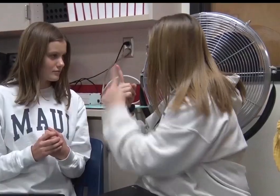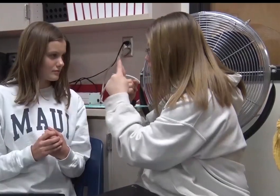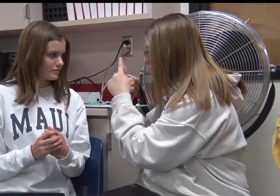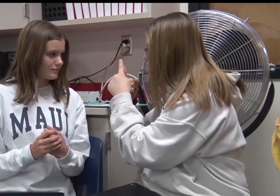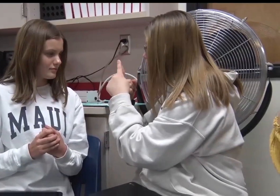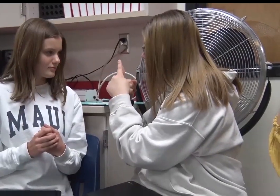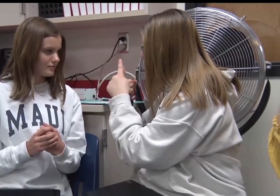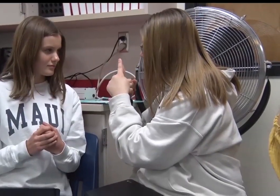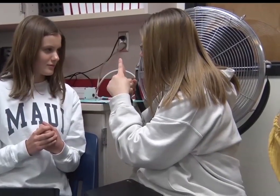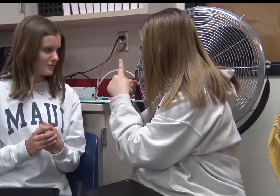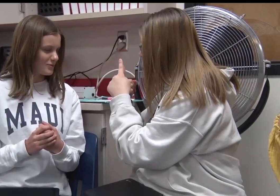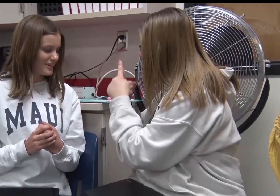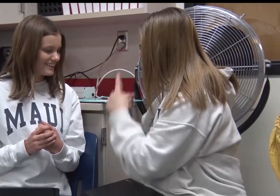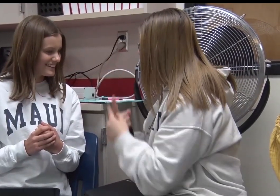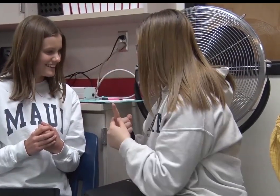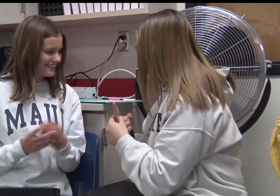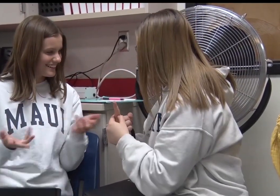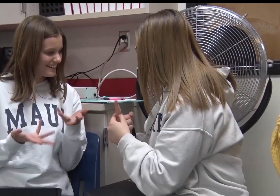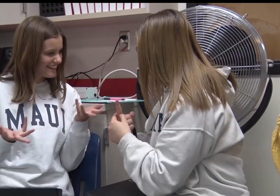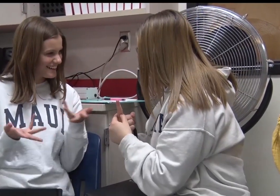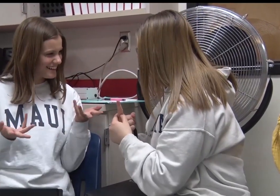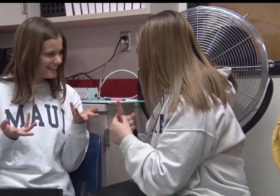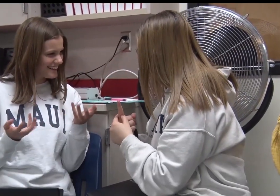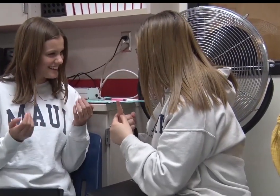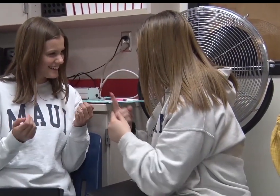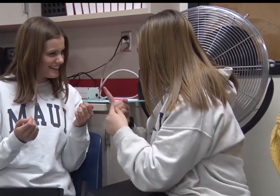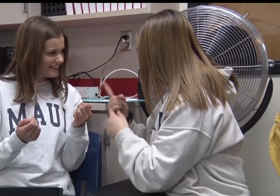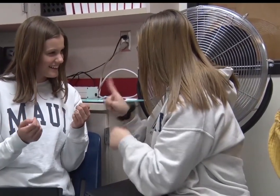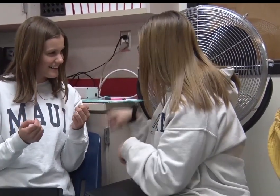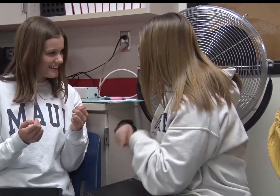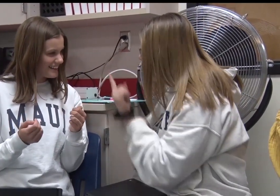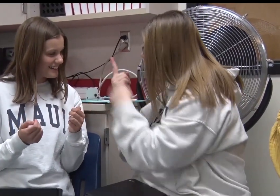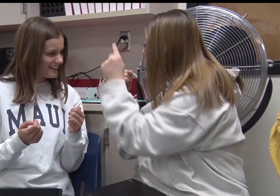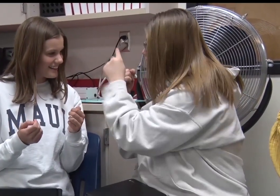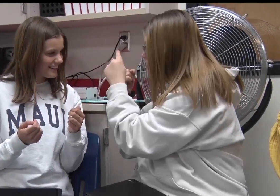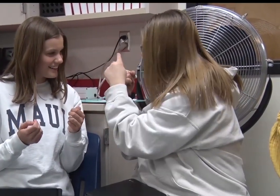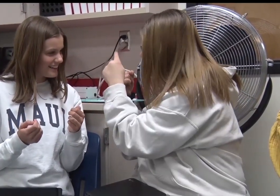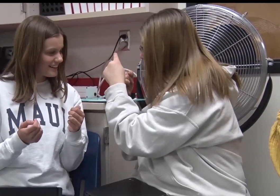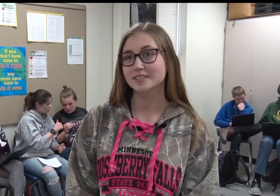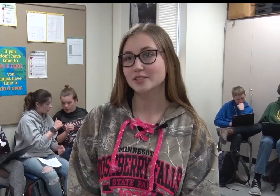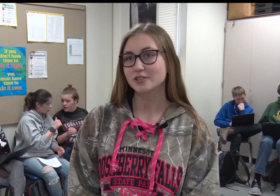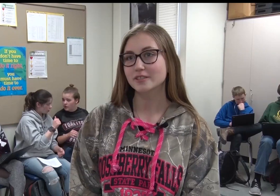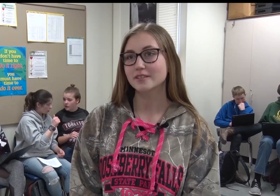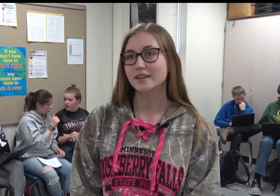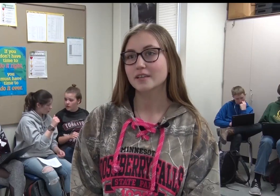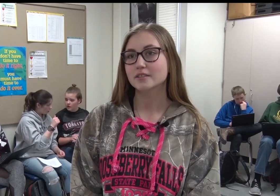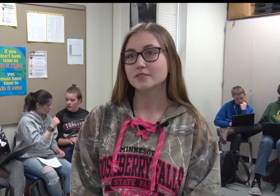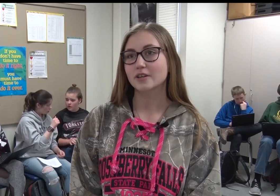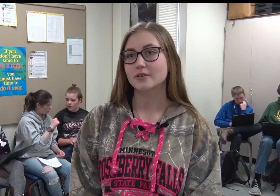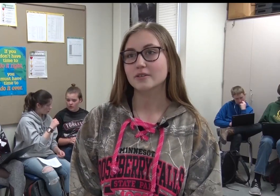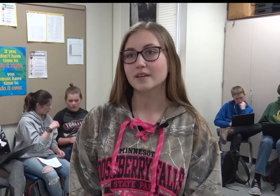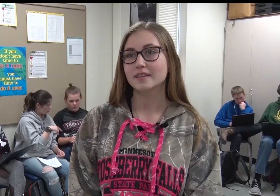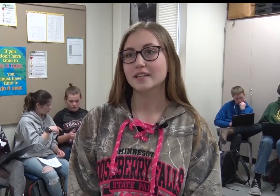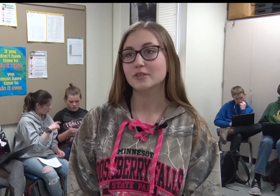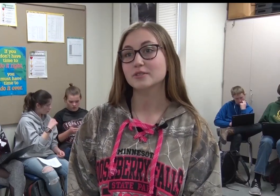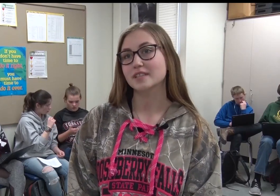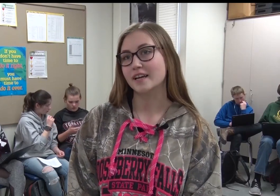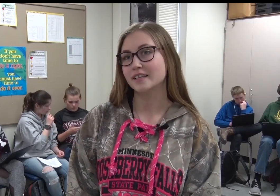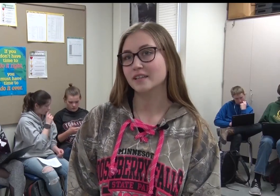work with them. No matter what their future goals are. I would like to be a special needs teacher, so they use sign in